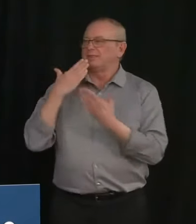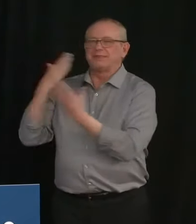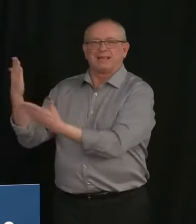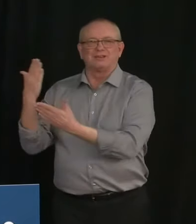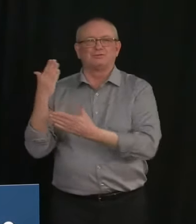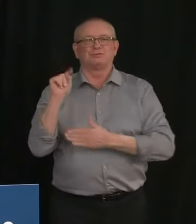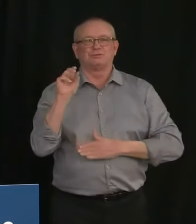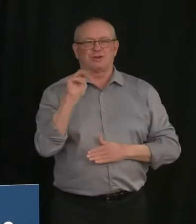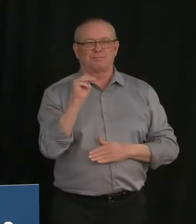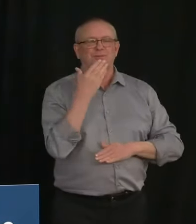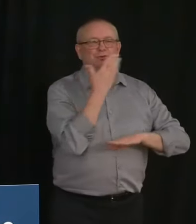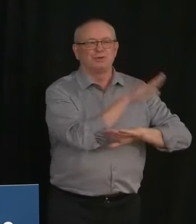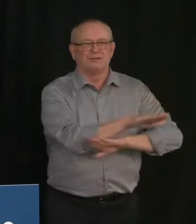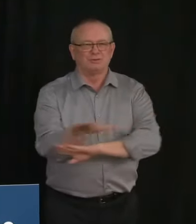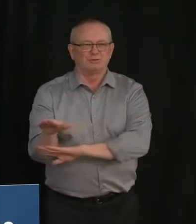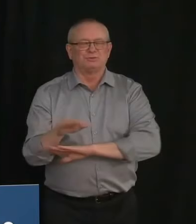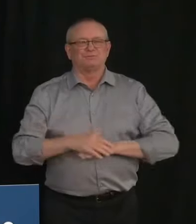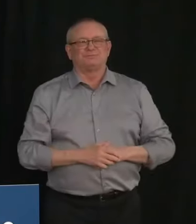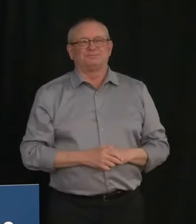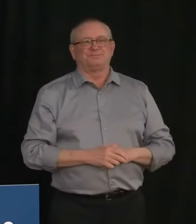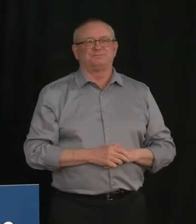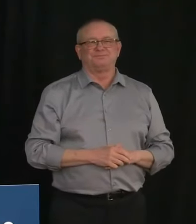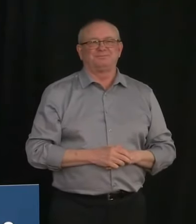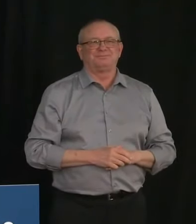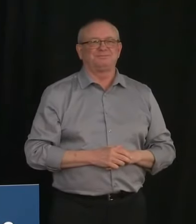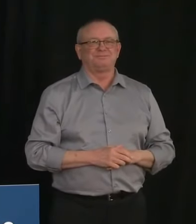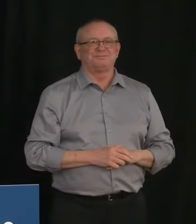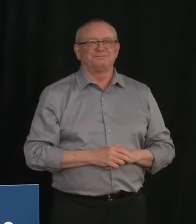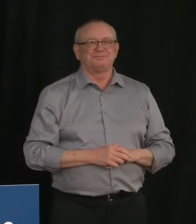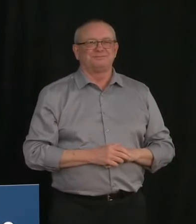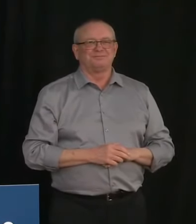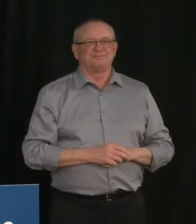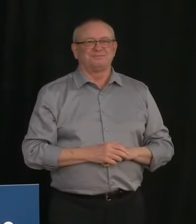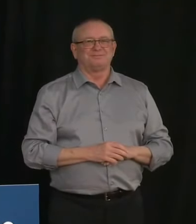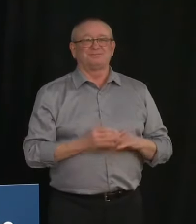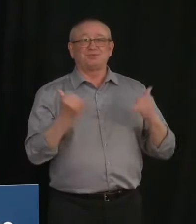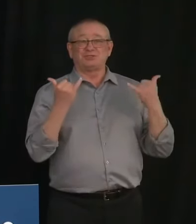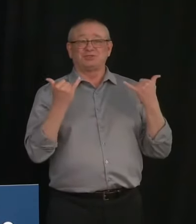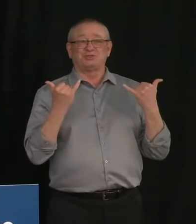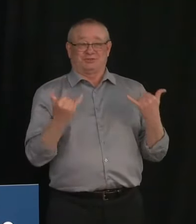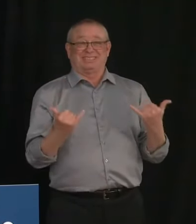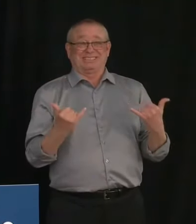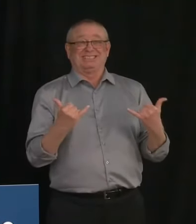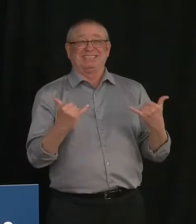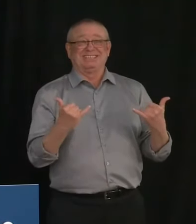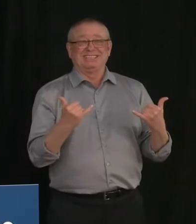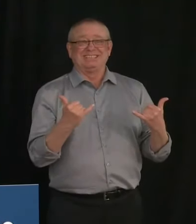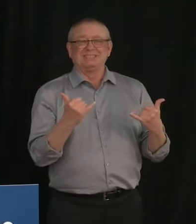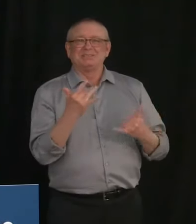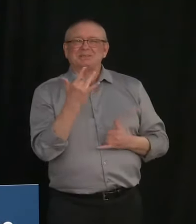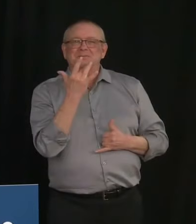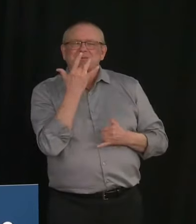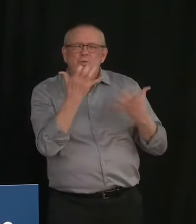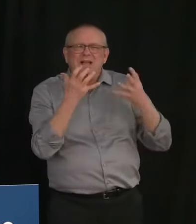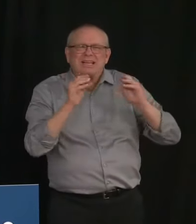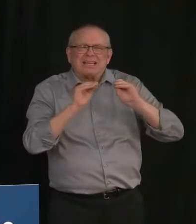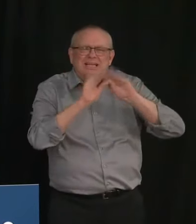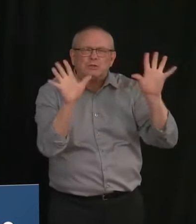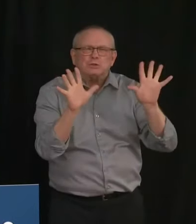afternoon, everyone. I want to begin by clarifying something I said yesterday about quarantine periods for